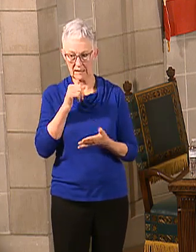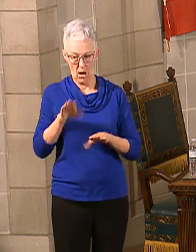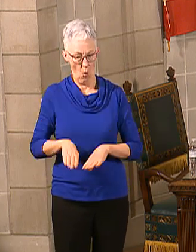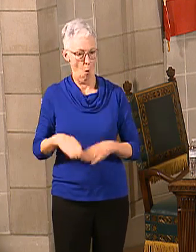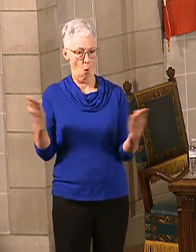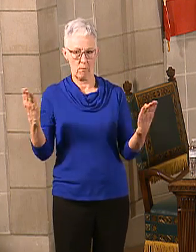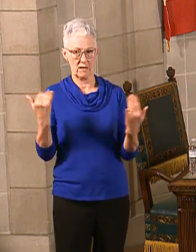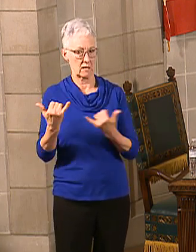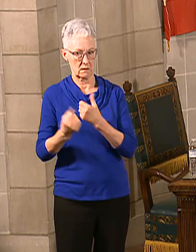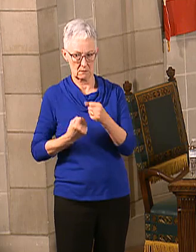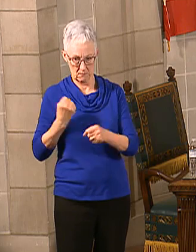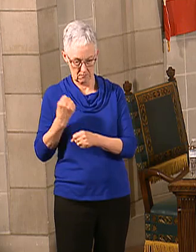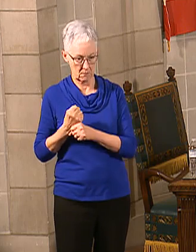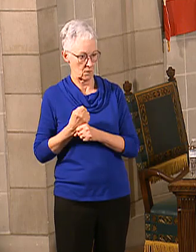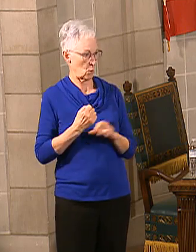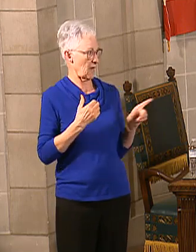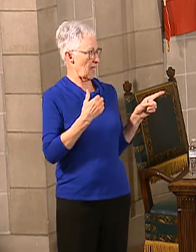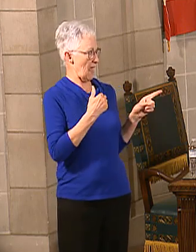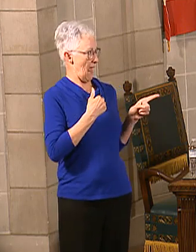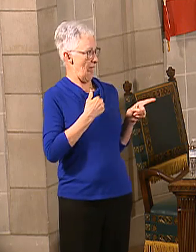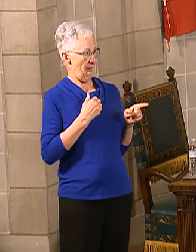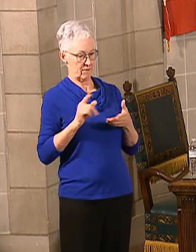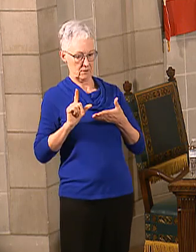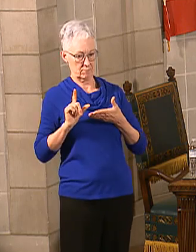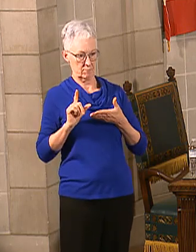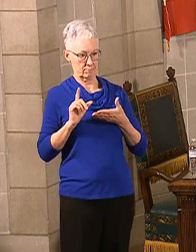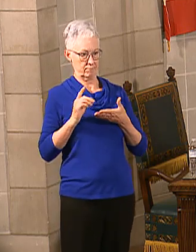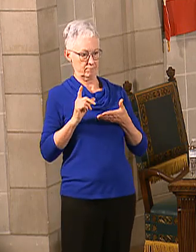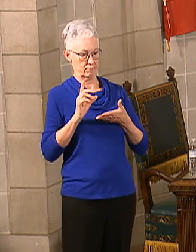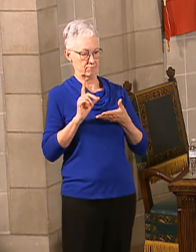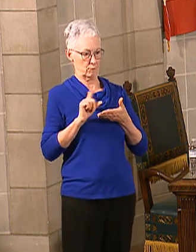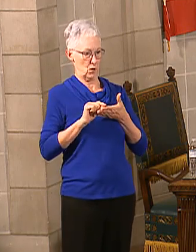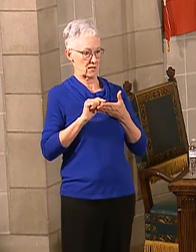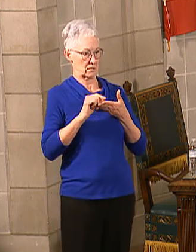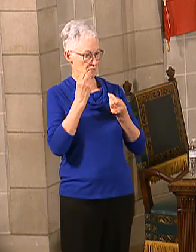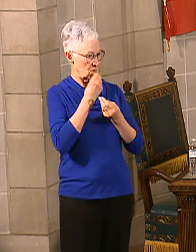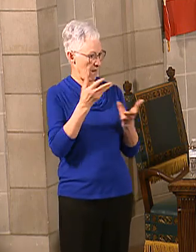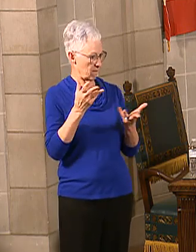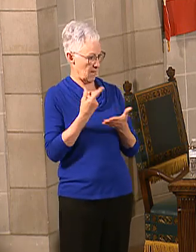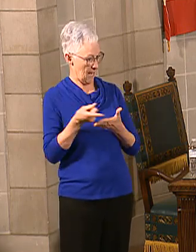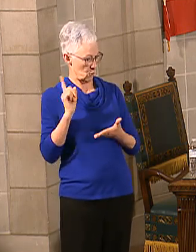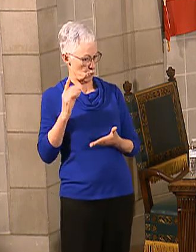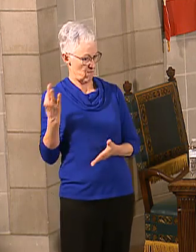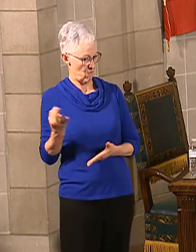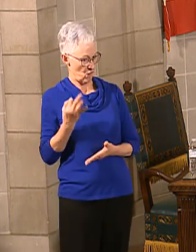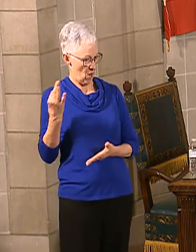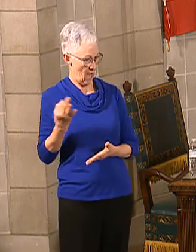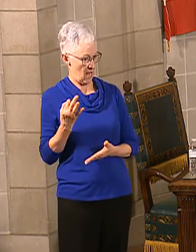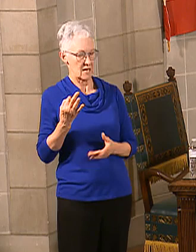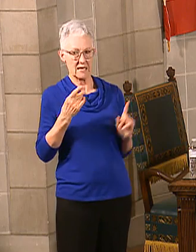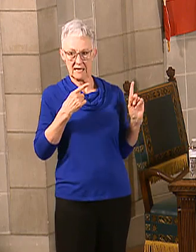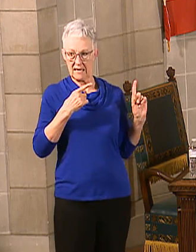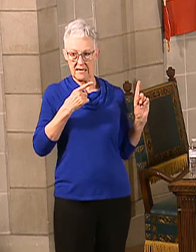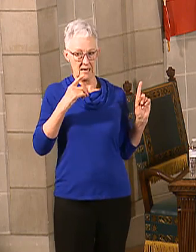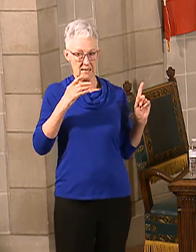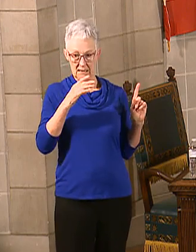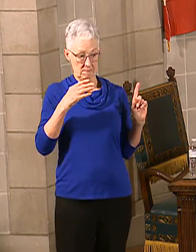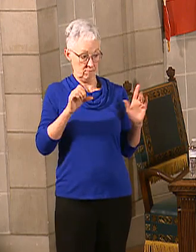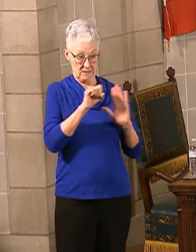again. We had this press conference on Friday where Commissioner Bloomstead talked about that schools will continue to operate without kids for the balance of the school year.